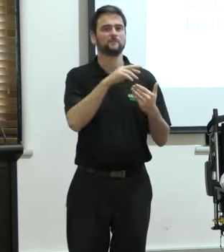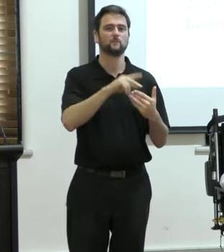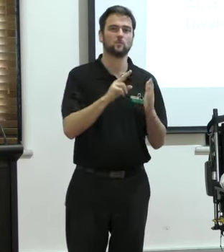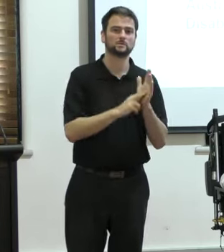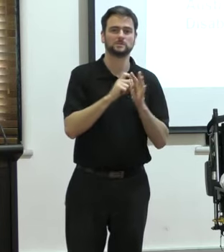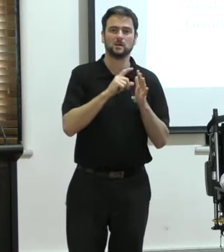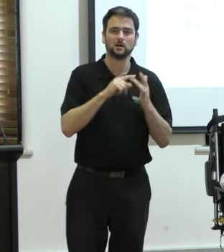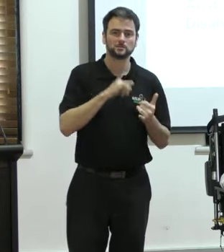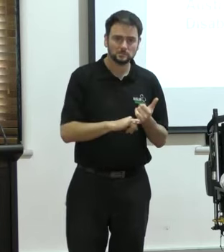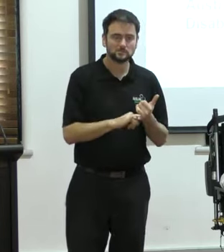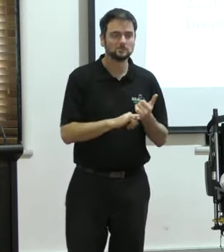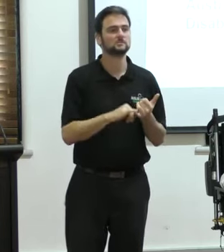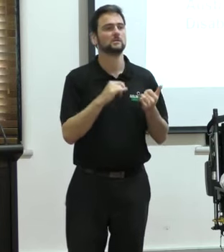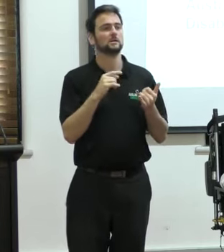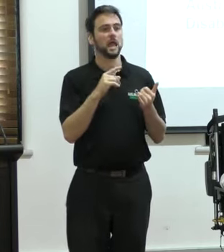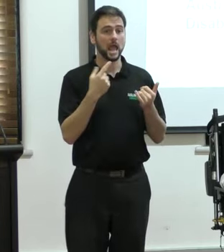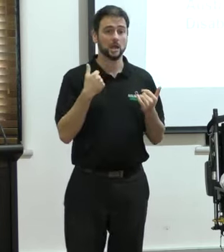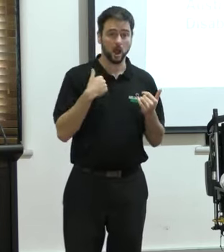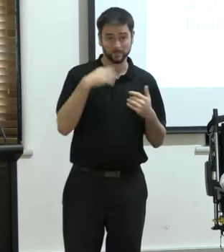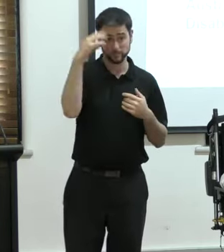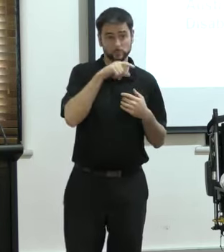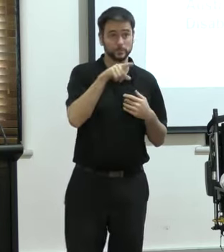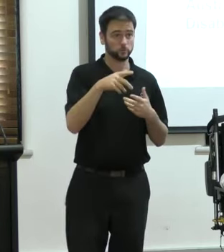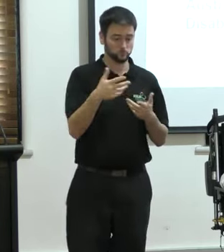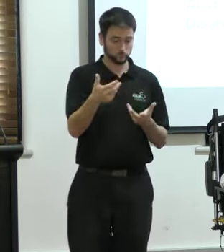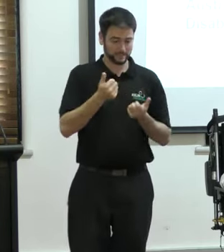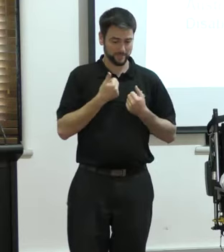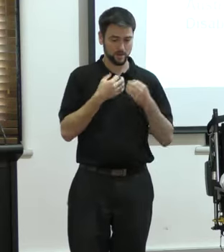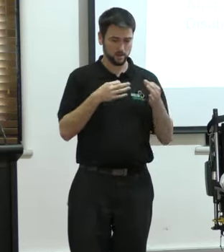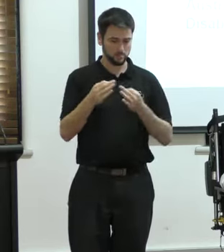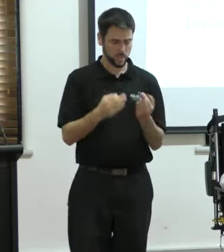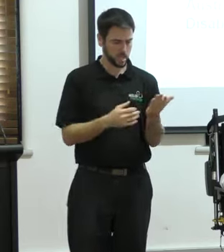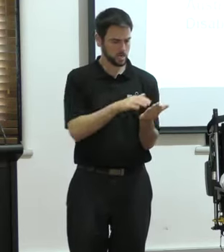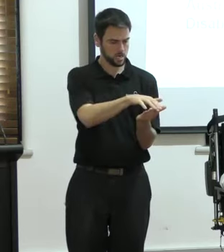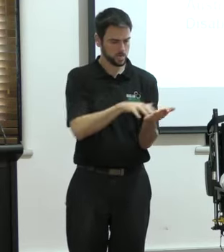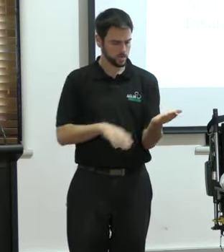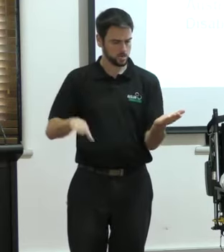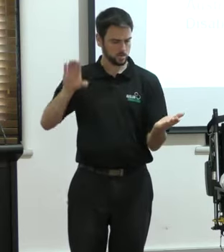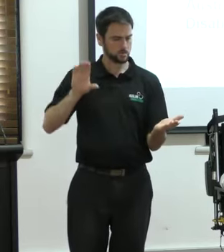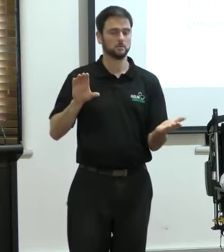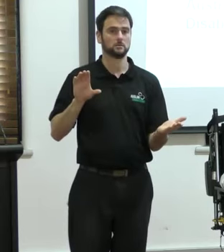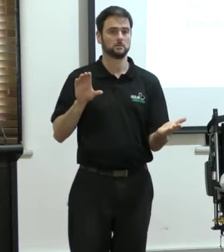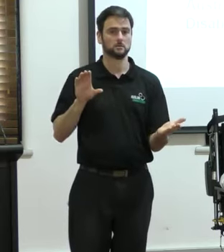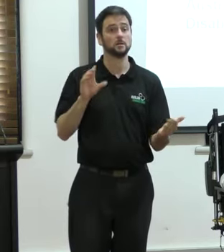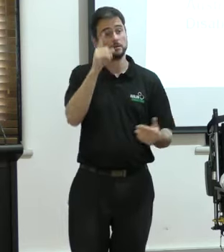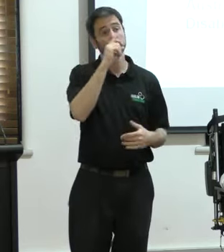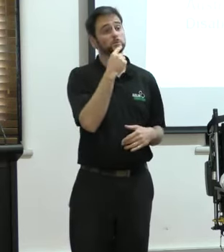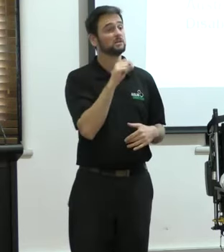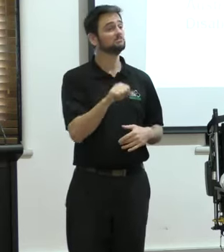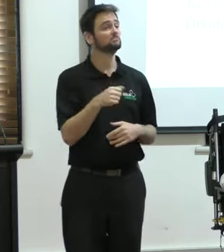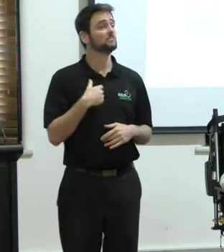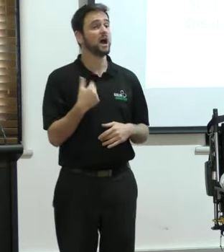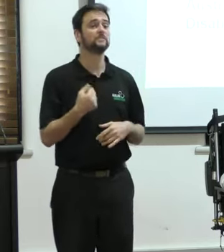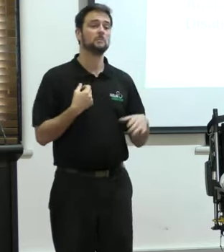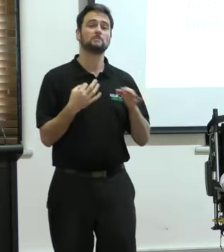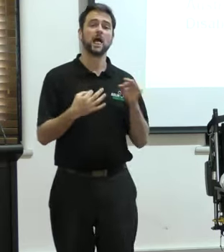NDIS, and you've actually got your plan. And people say, I have my plan, what